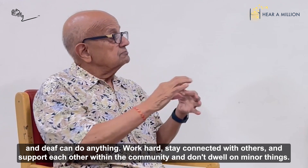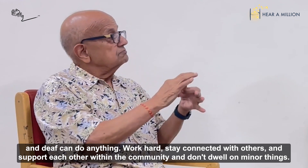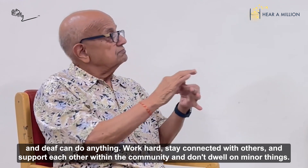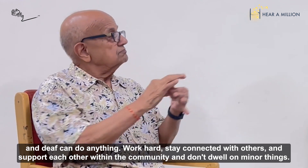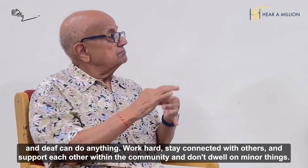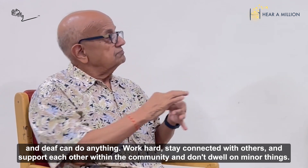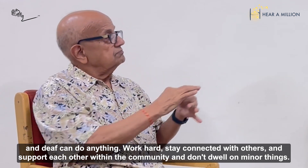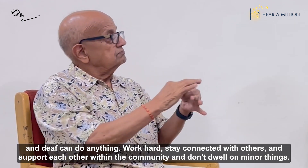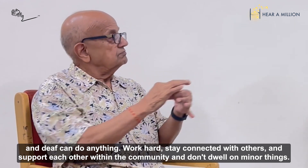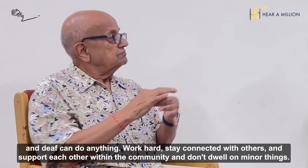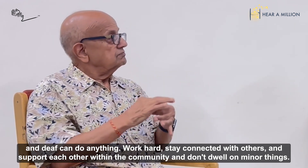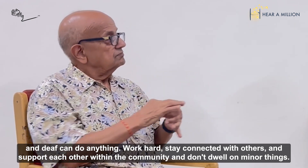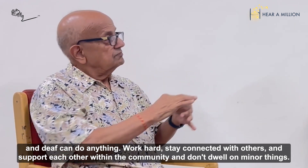things.